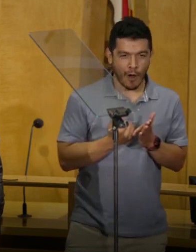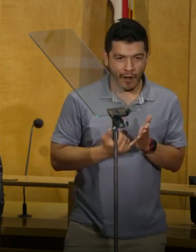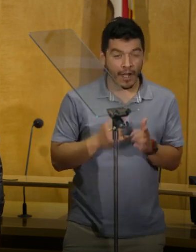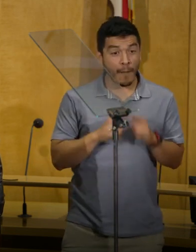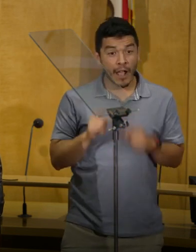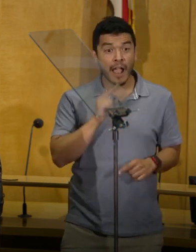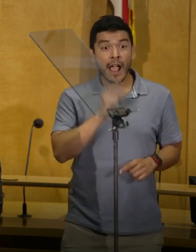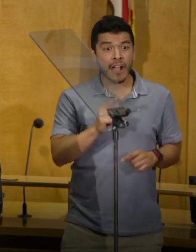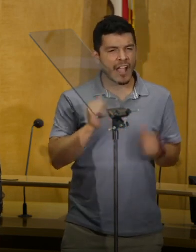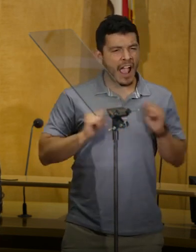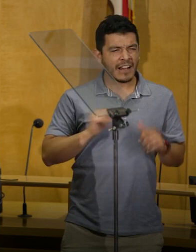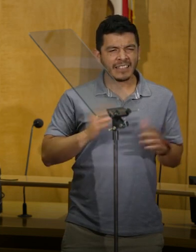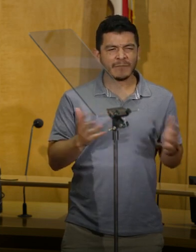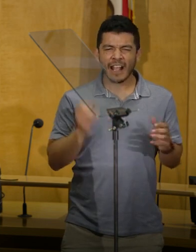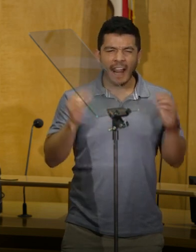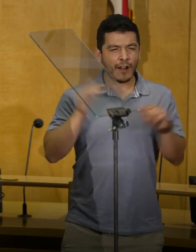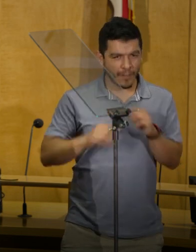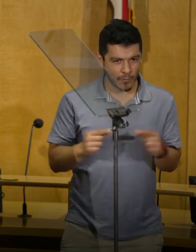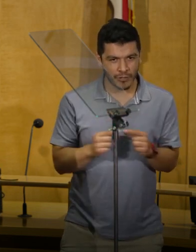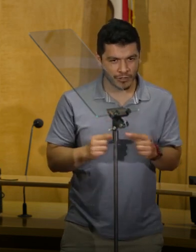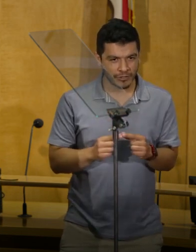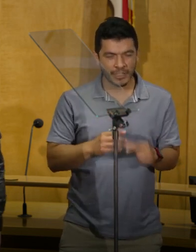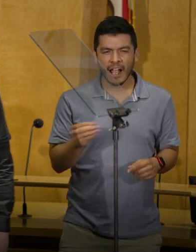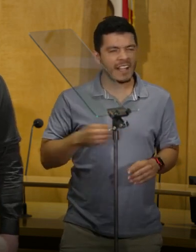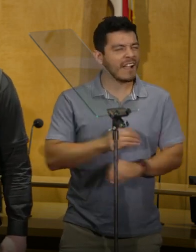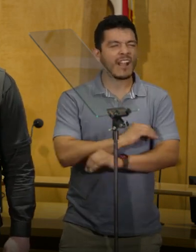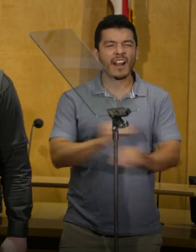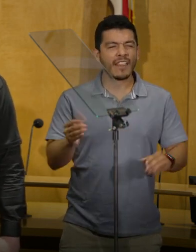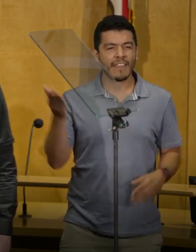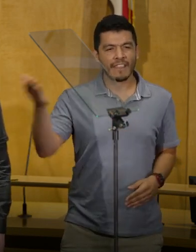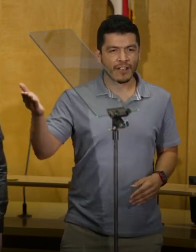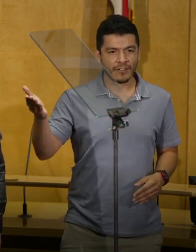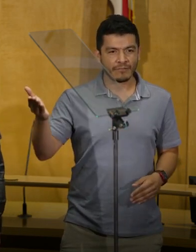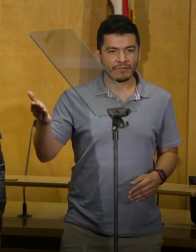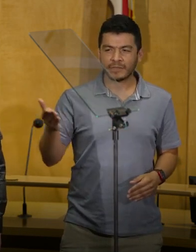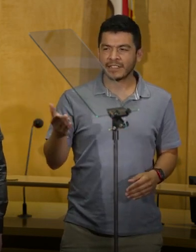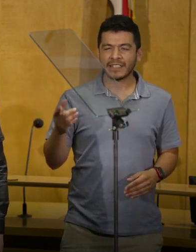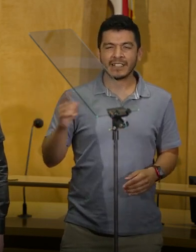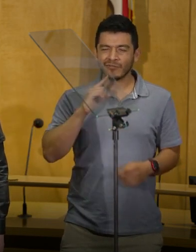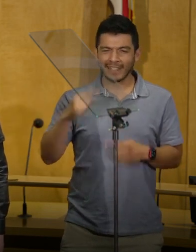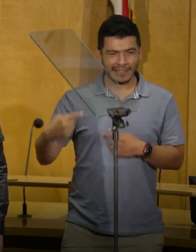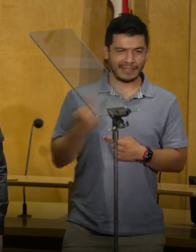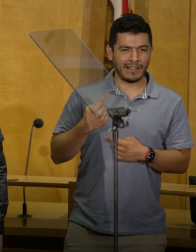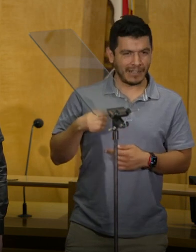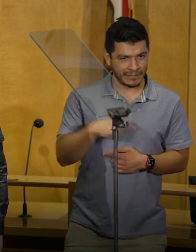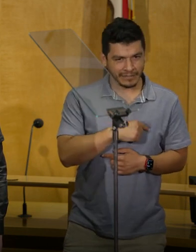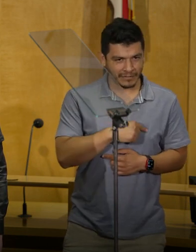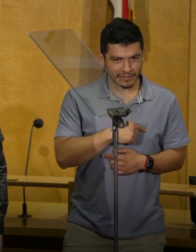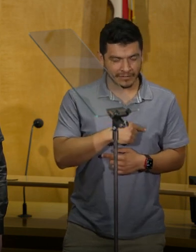but actions speak louder than words. And there was nothing there. It was insulting.